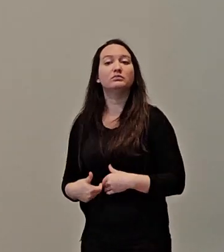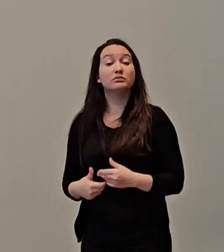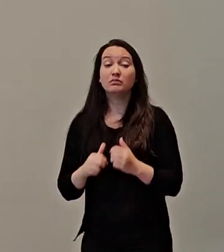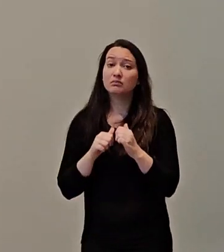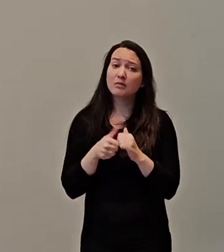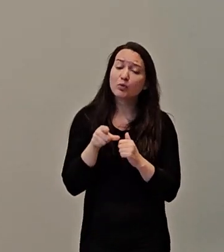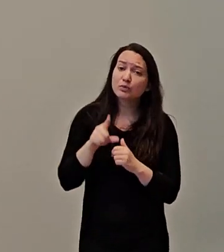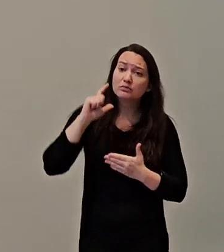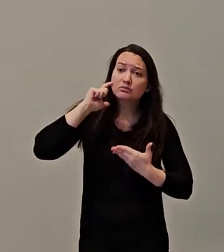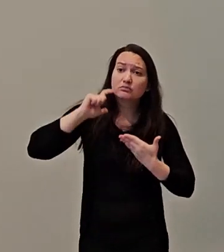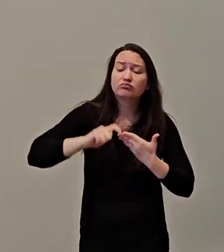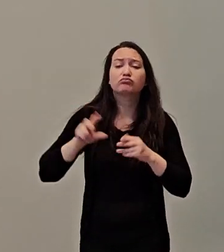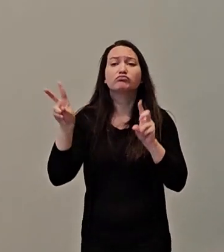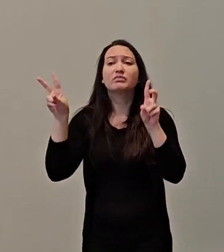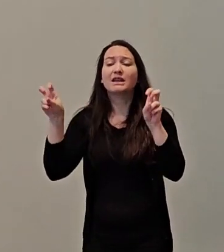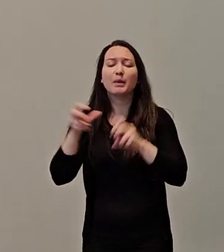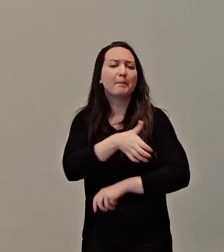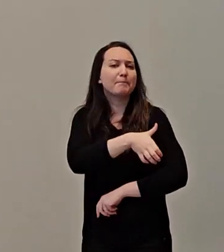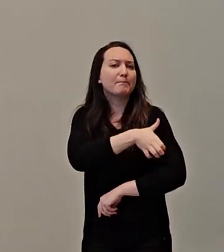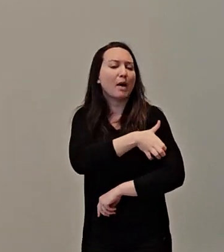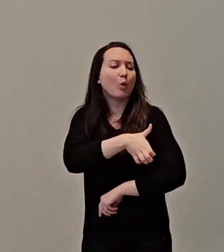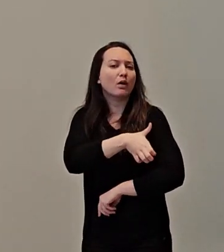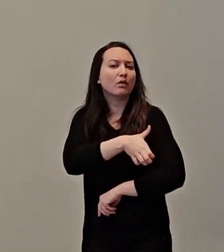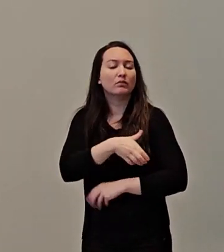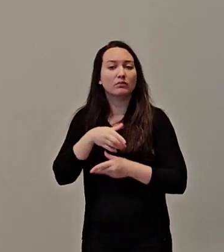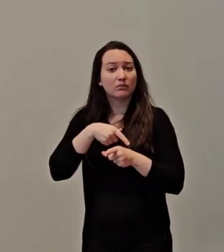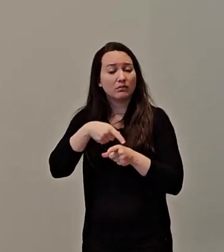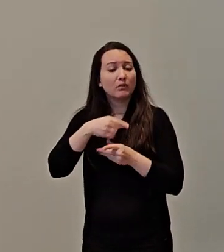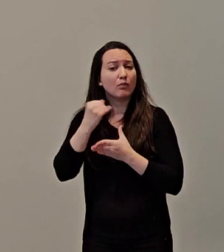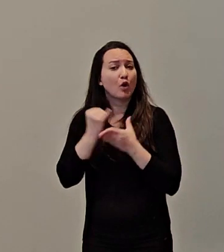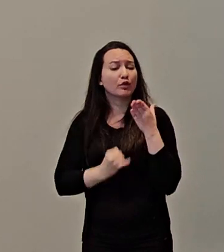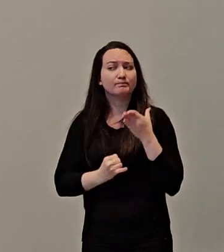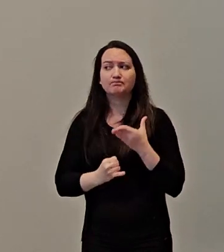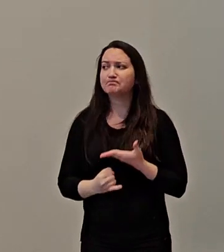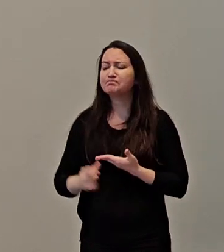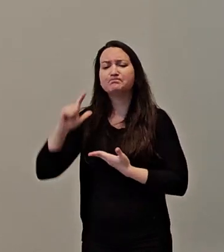art? What other themes stand out to you?